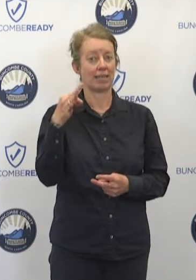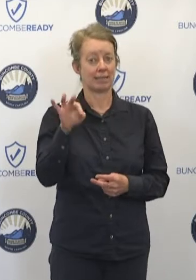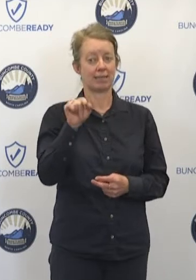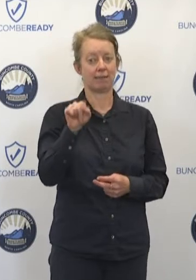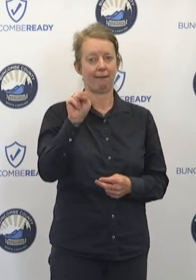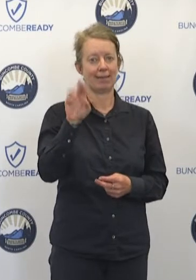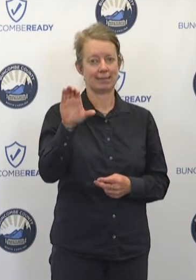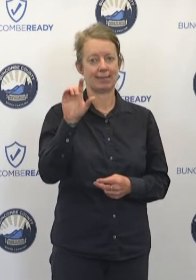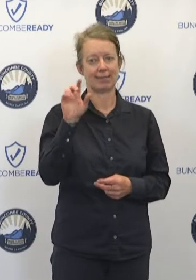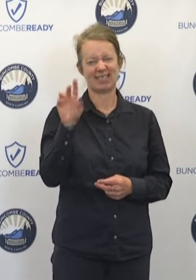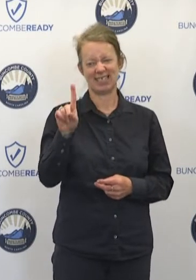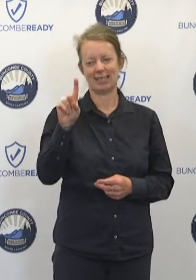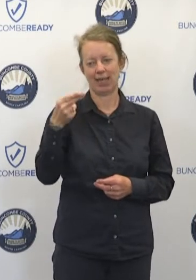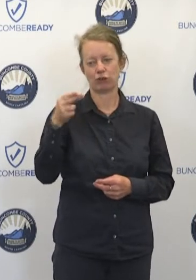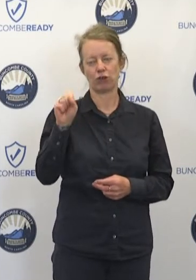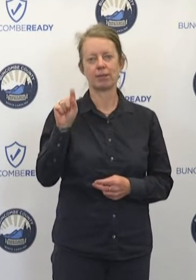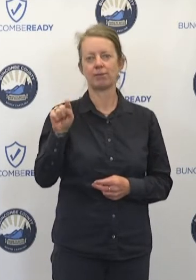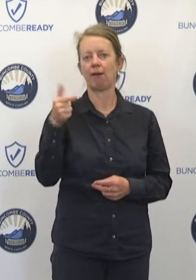covid19.ncdhhs.gov.